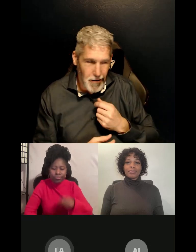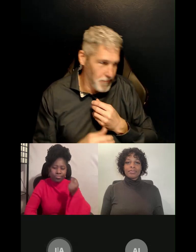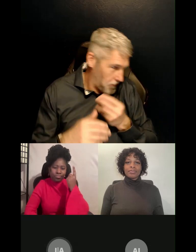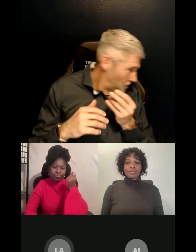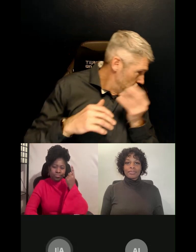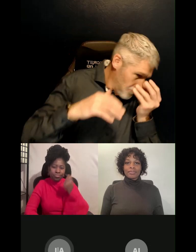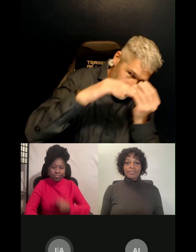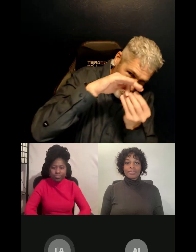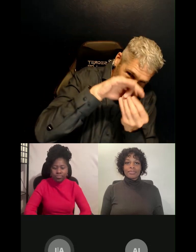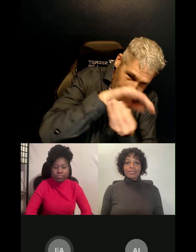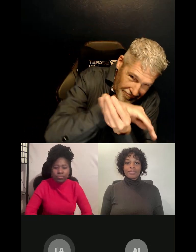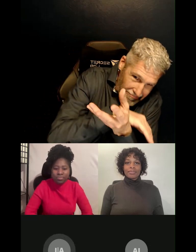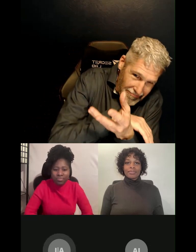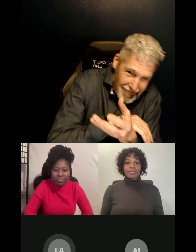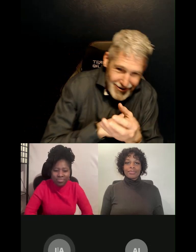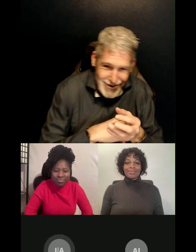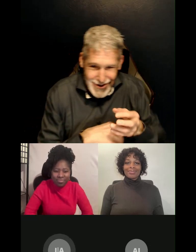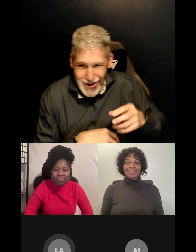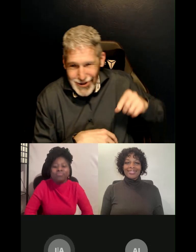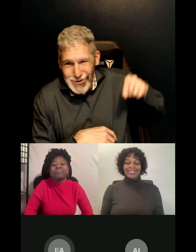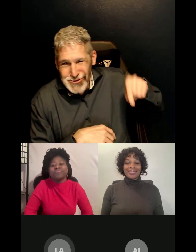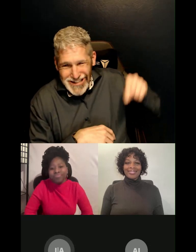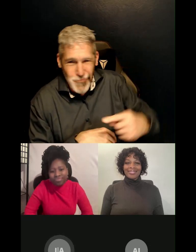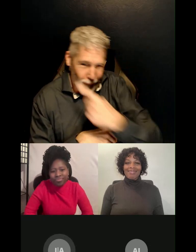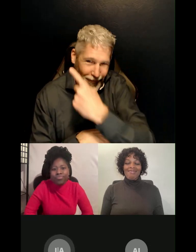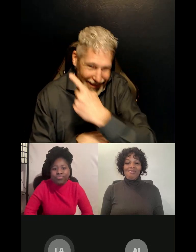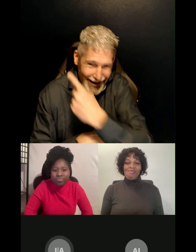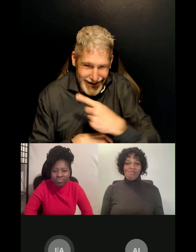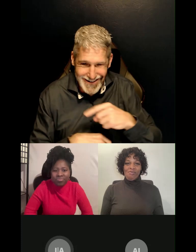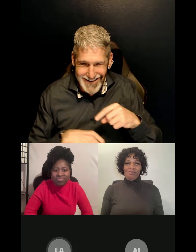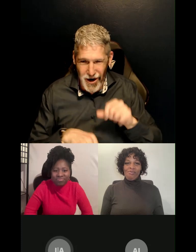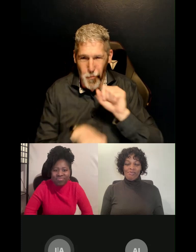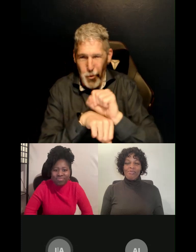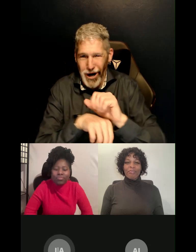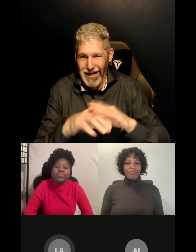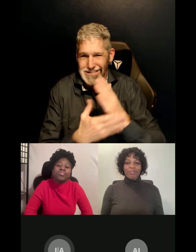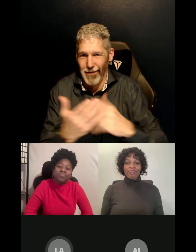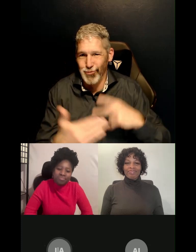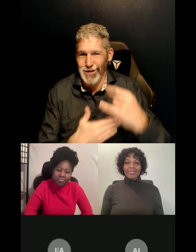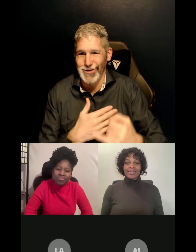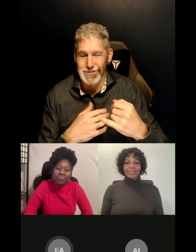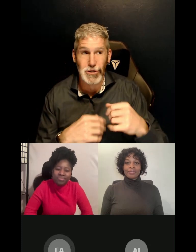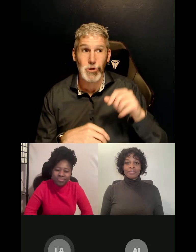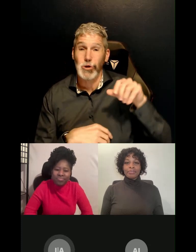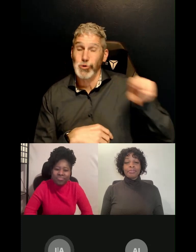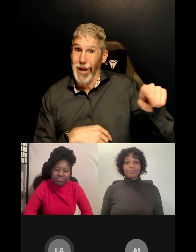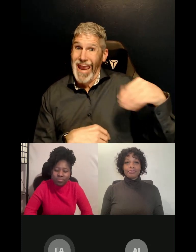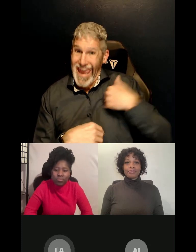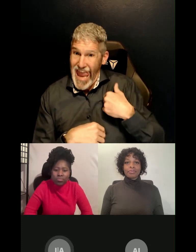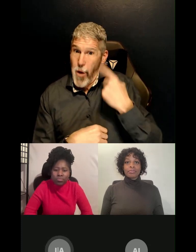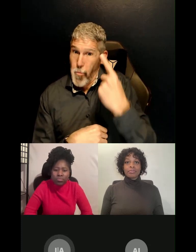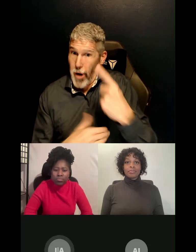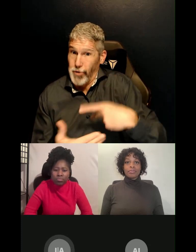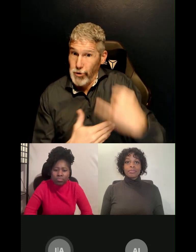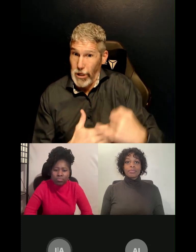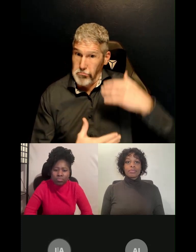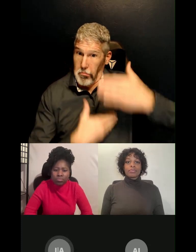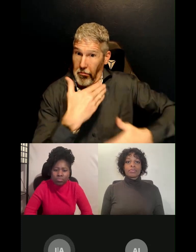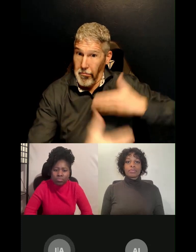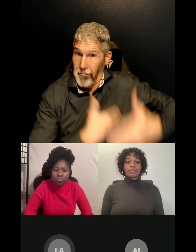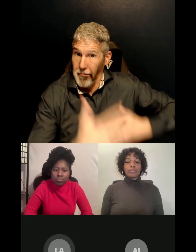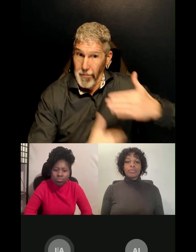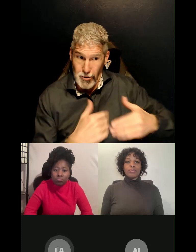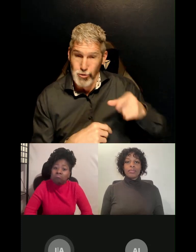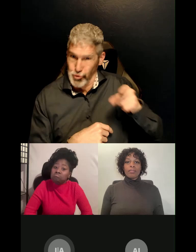can't, it's contracts. So I'm giving you insider secrets that she's working on some projects.